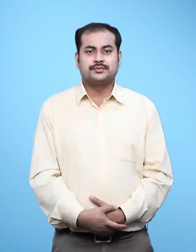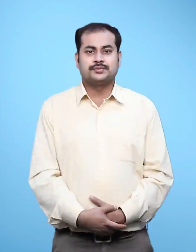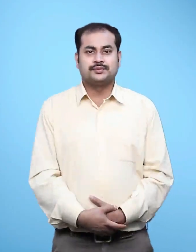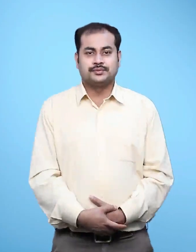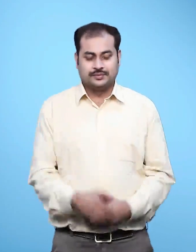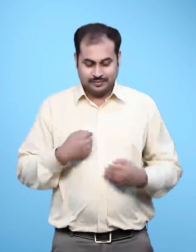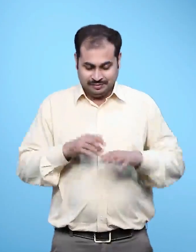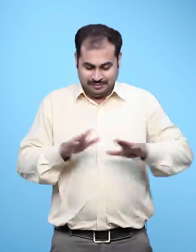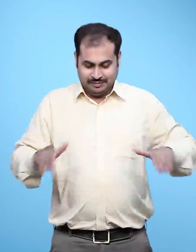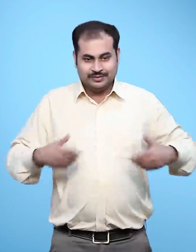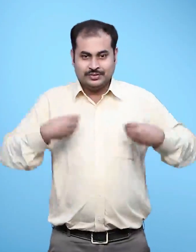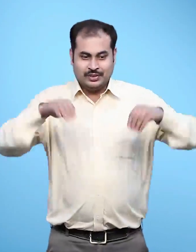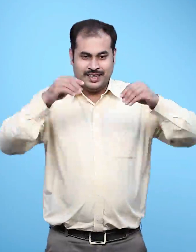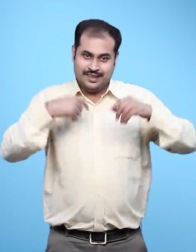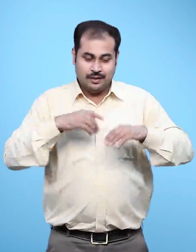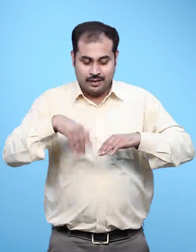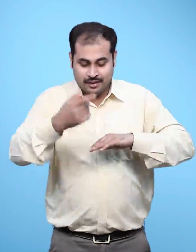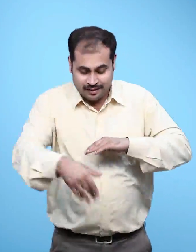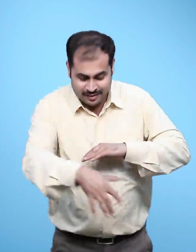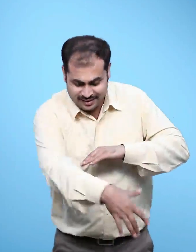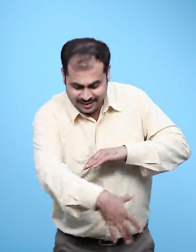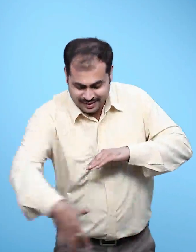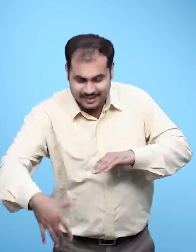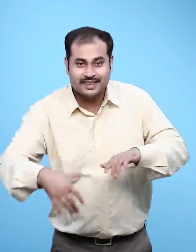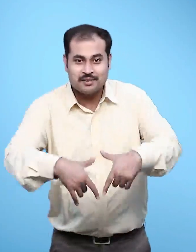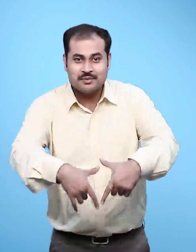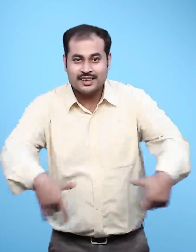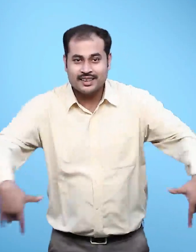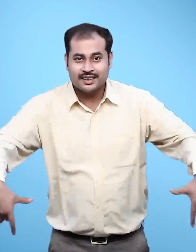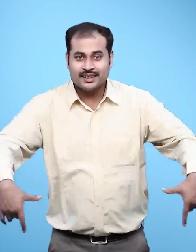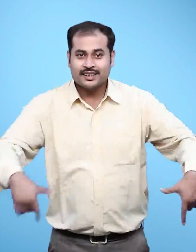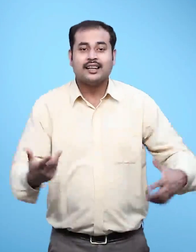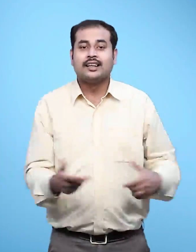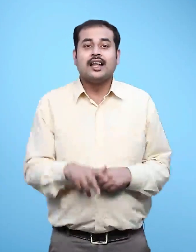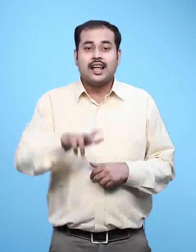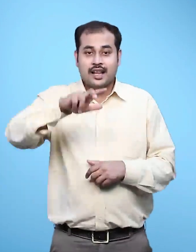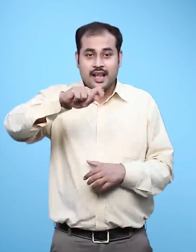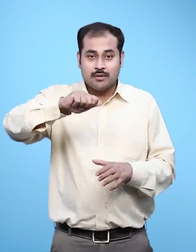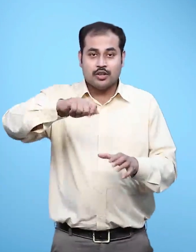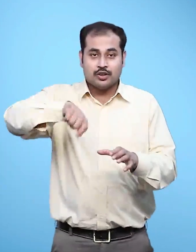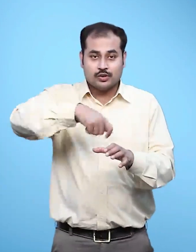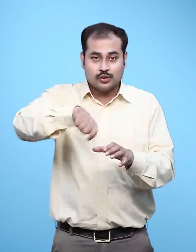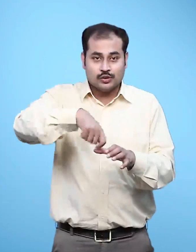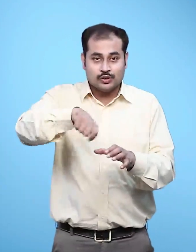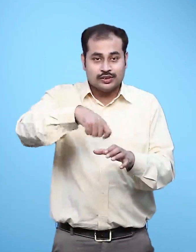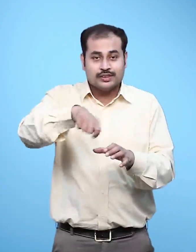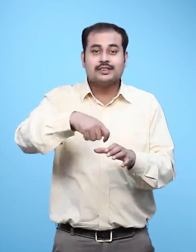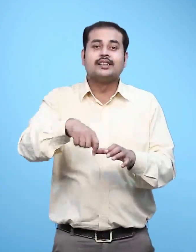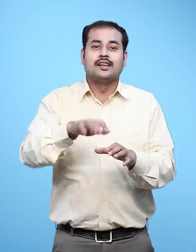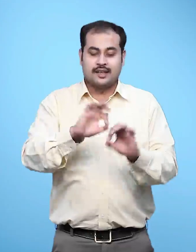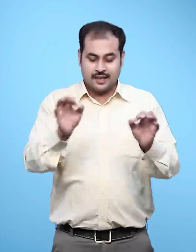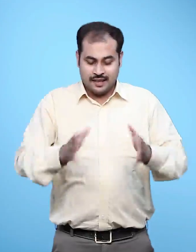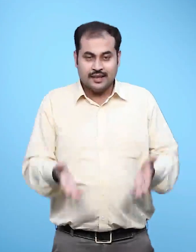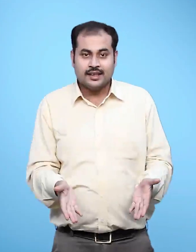There is a poster in front of the lemon drink shop on which Lemon drink thanda thanda cool cool is